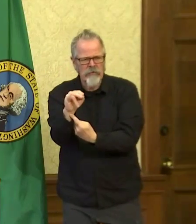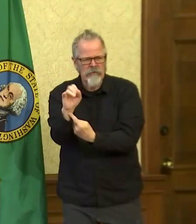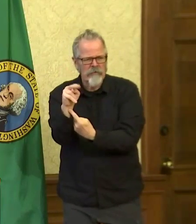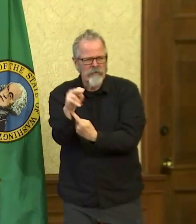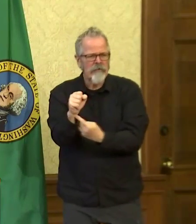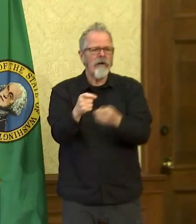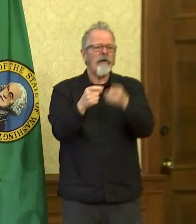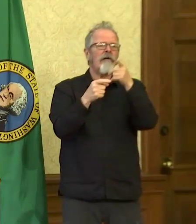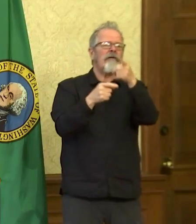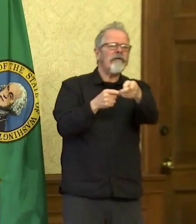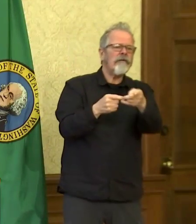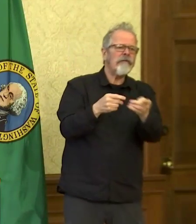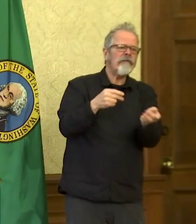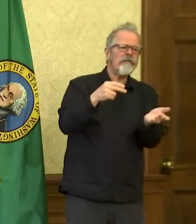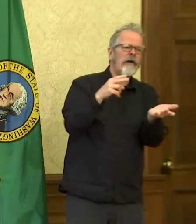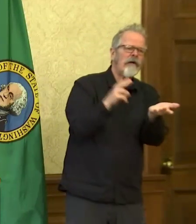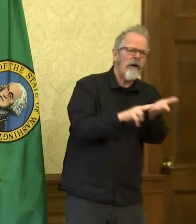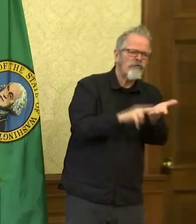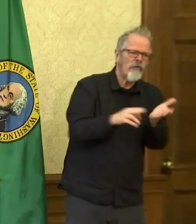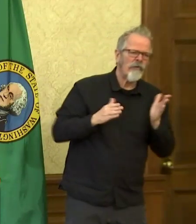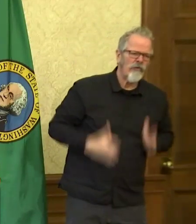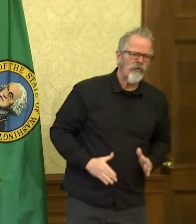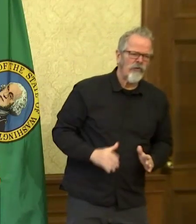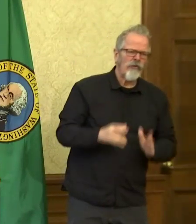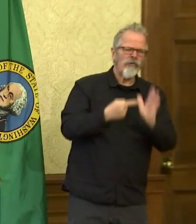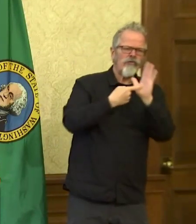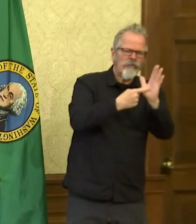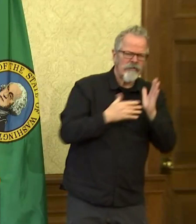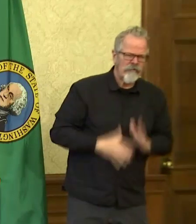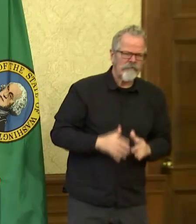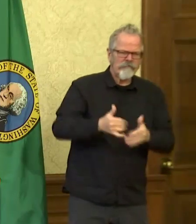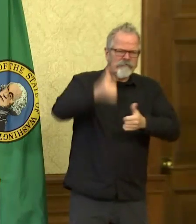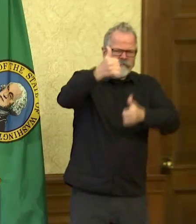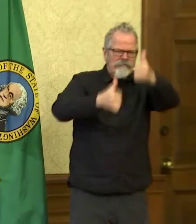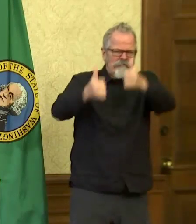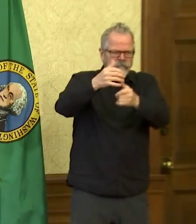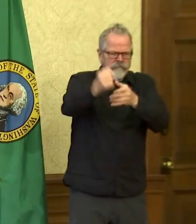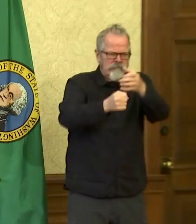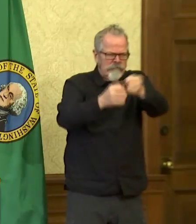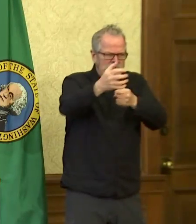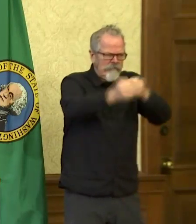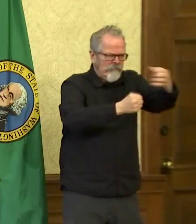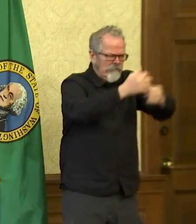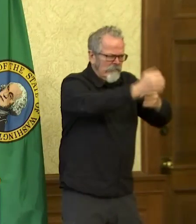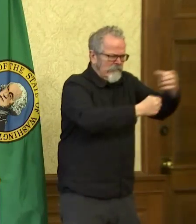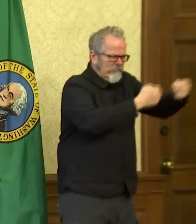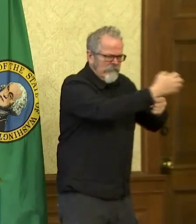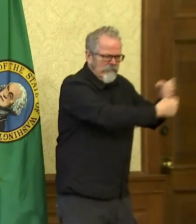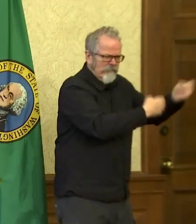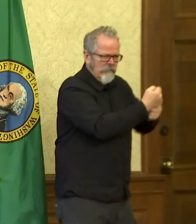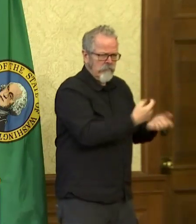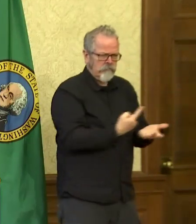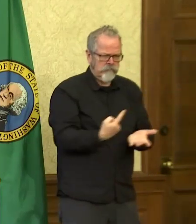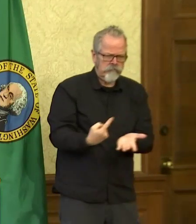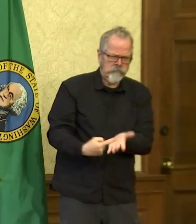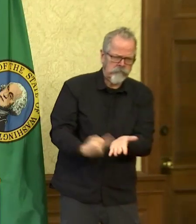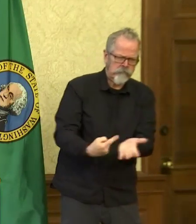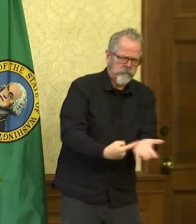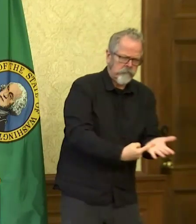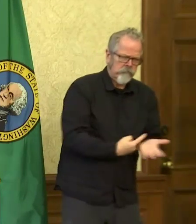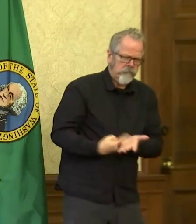able to return to some of this work. And we now have recommendations for safe construction standards from this